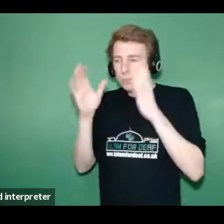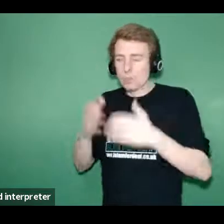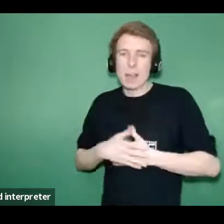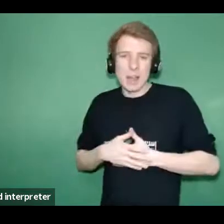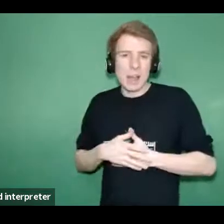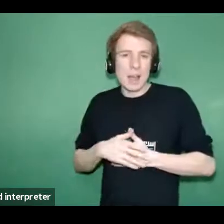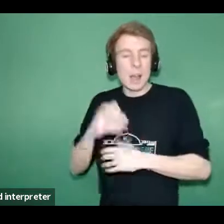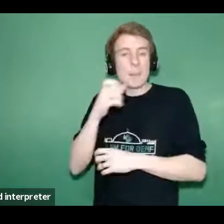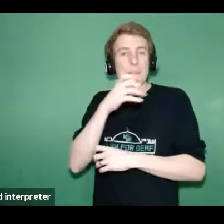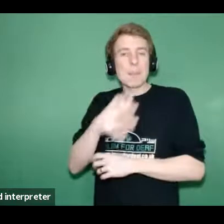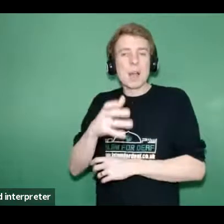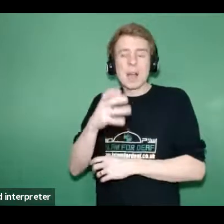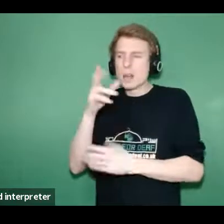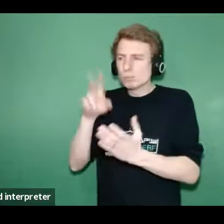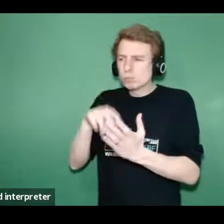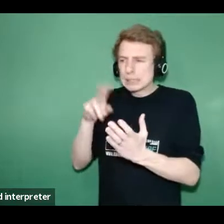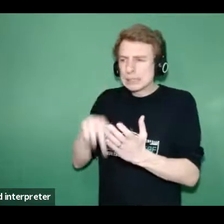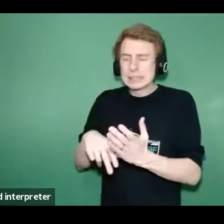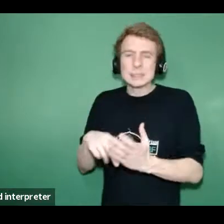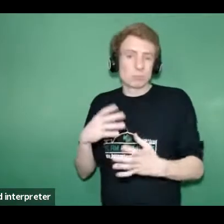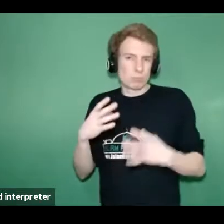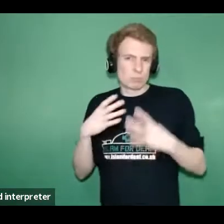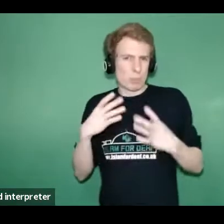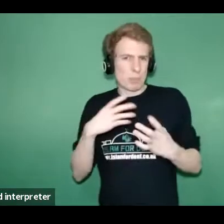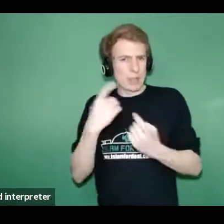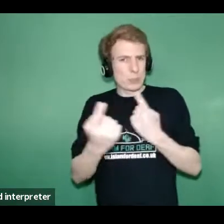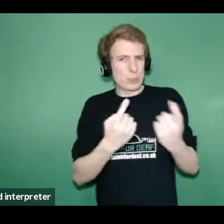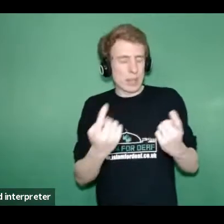faith, and it will help them increase their faith.